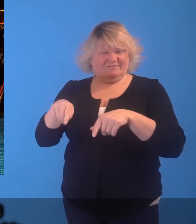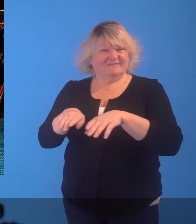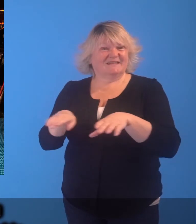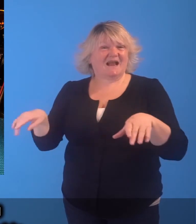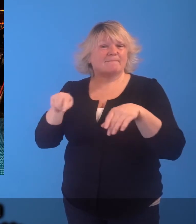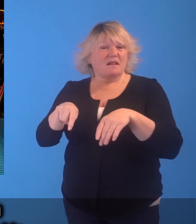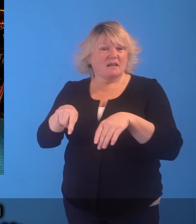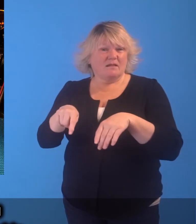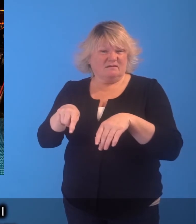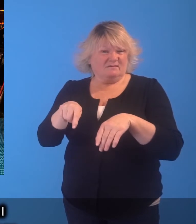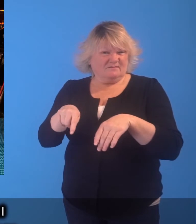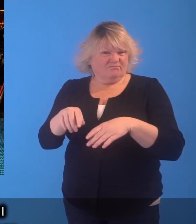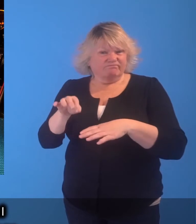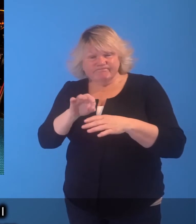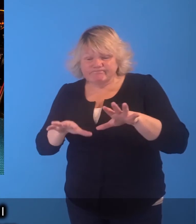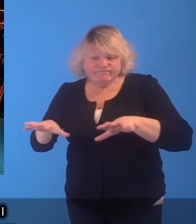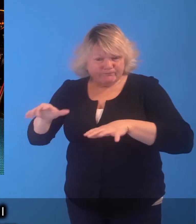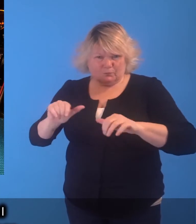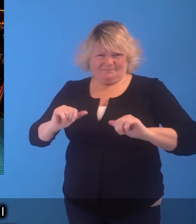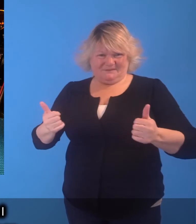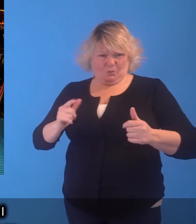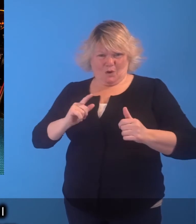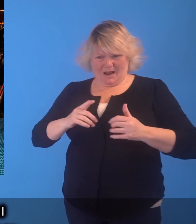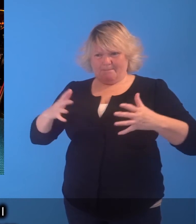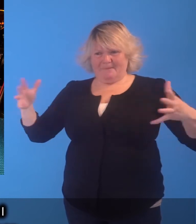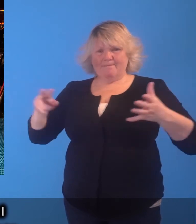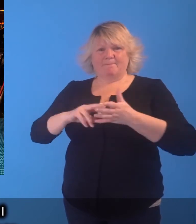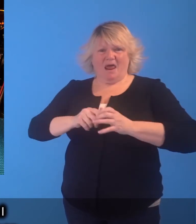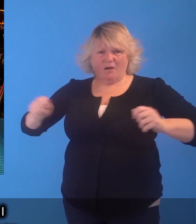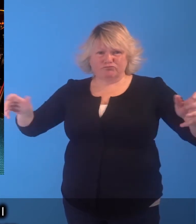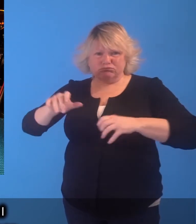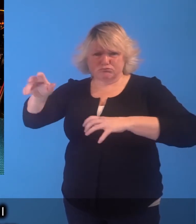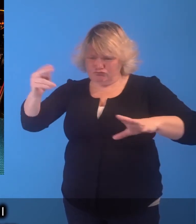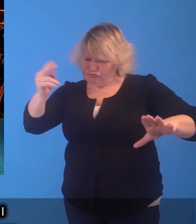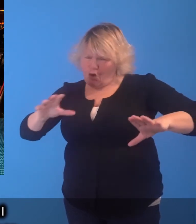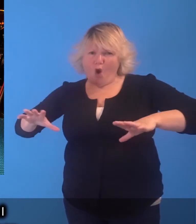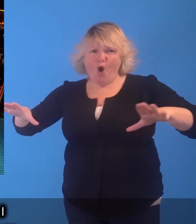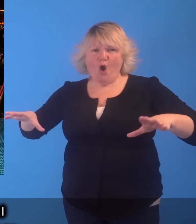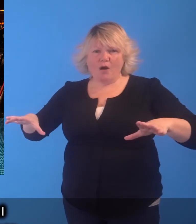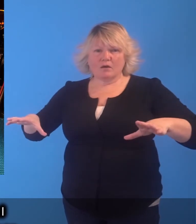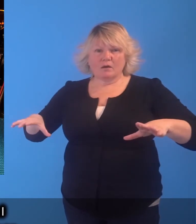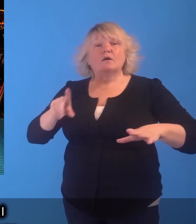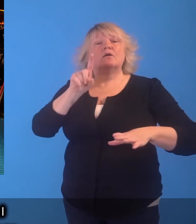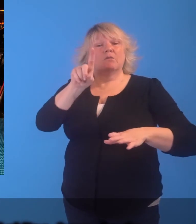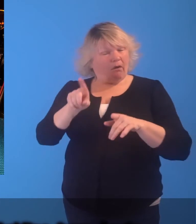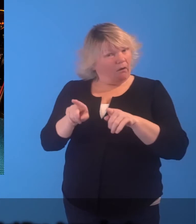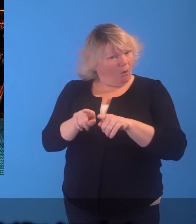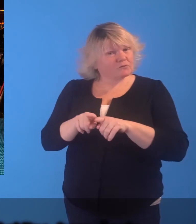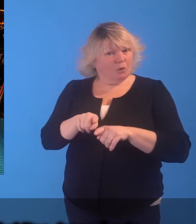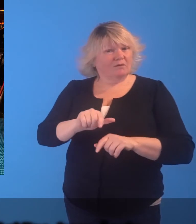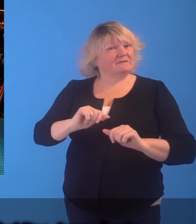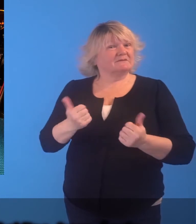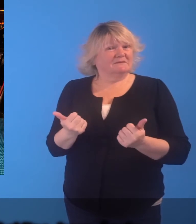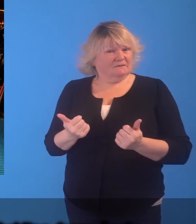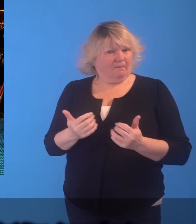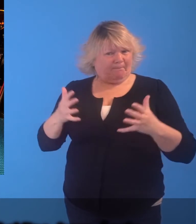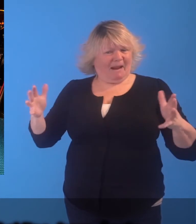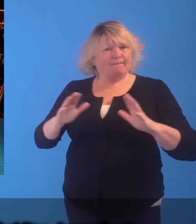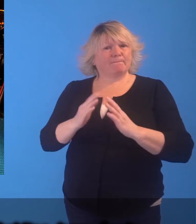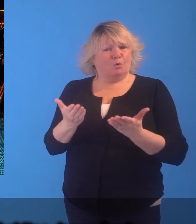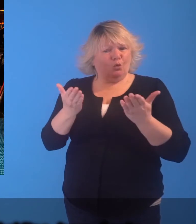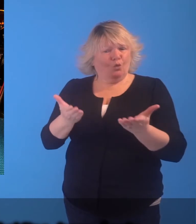1775, lined with zinc in order that it could hold up to 8 bottles and a decanter of champagne.